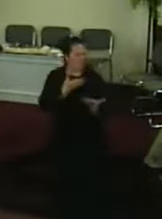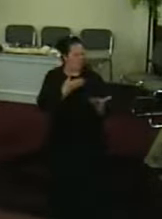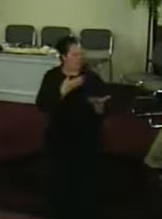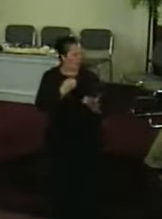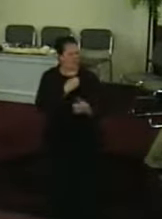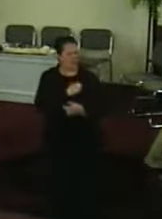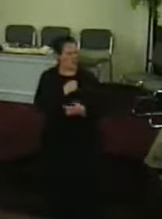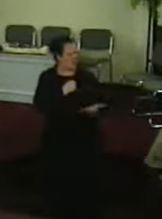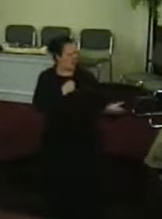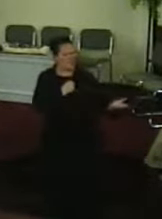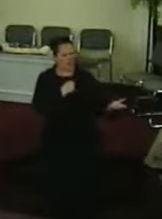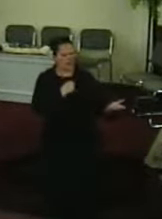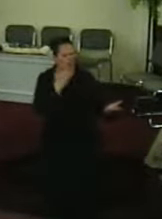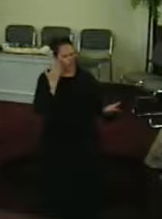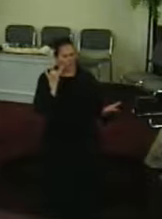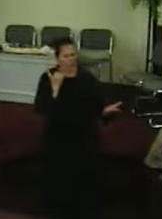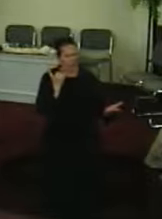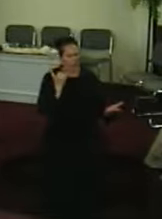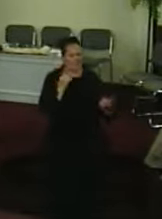That's how we are.